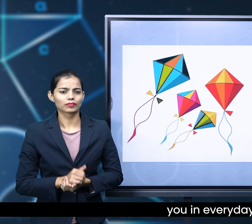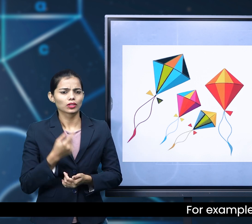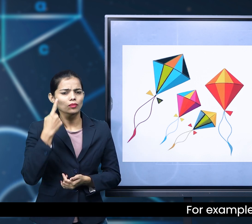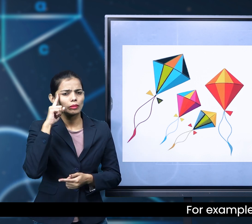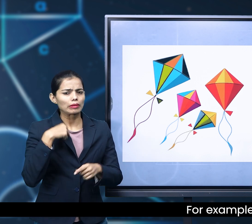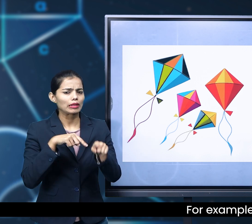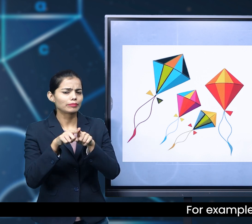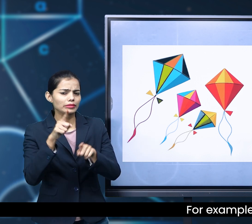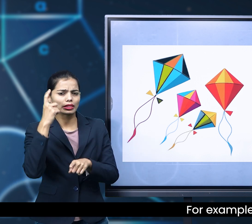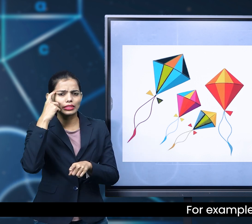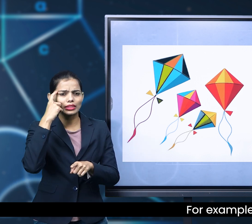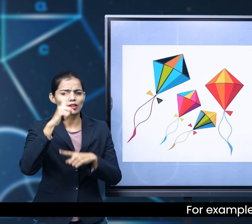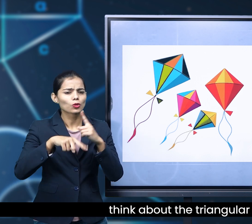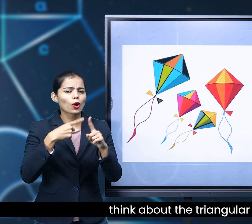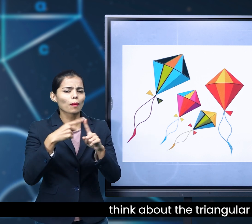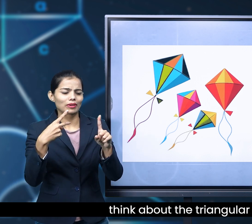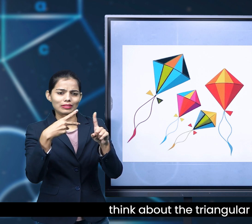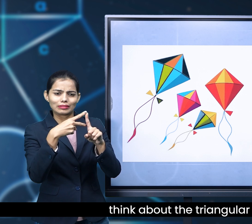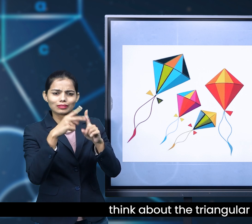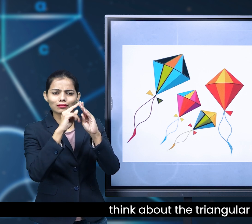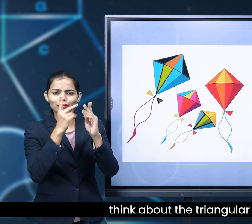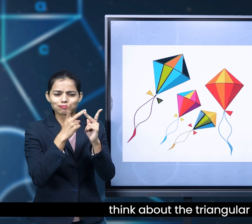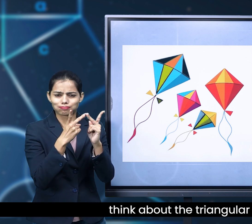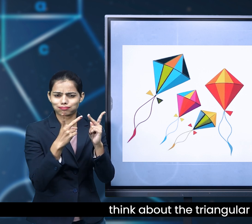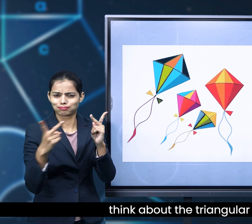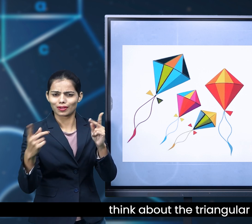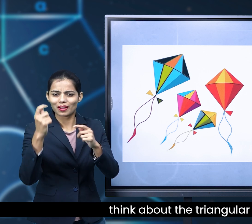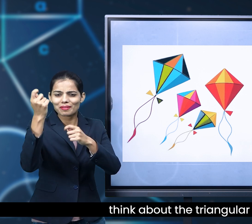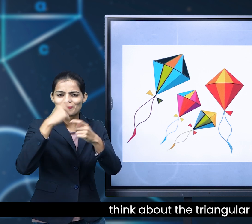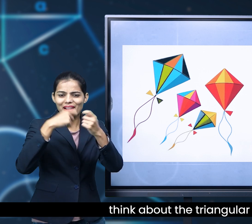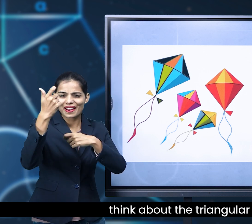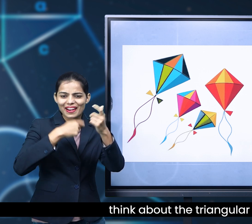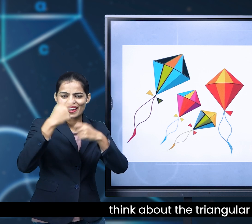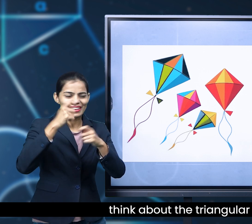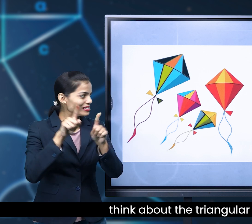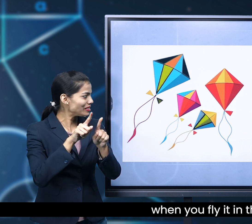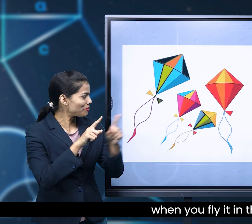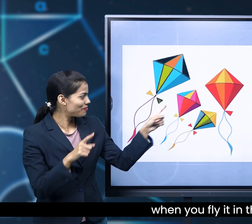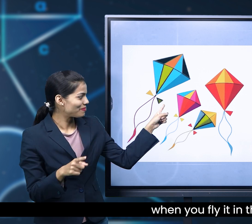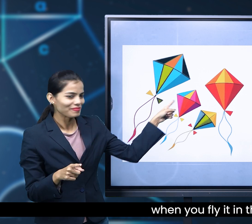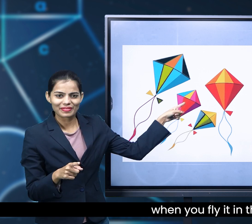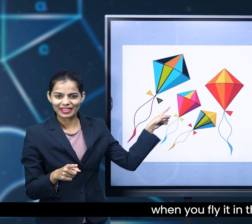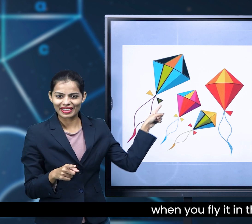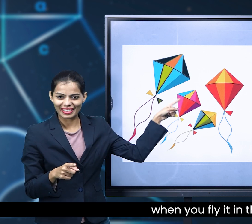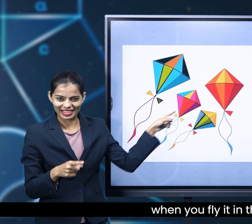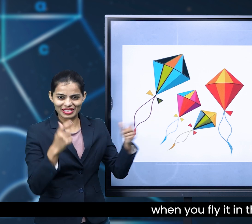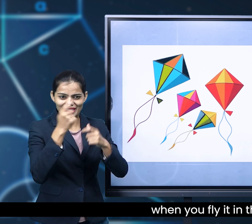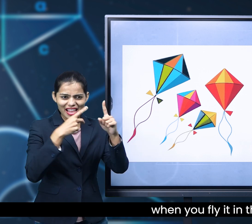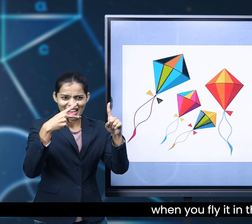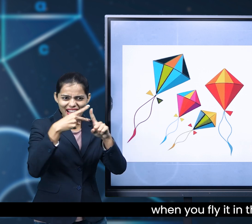For example, think about the triangular shape of a kite when you fly it in the park,